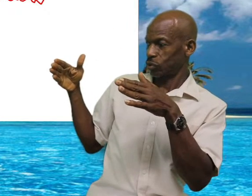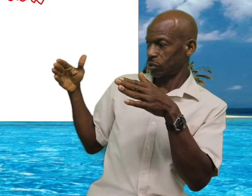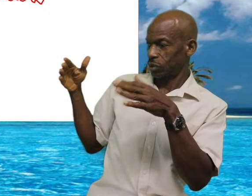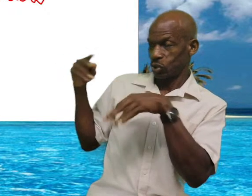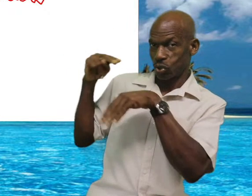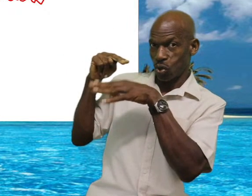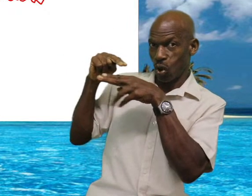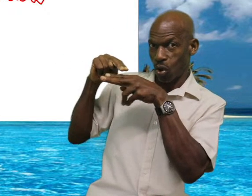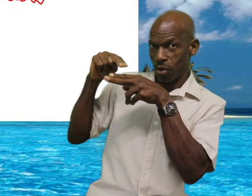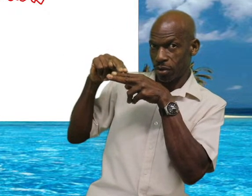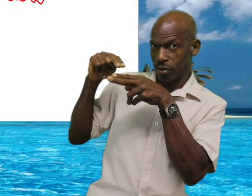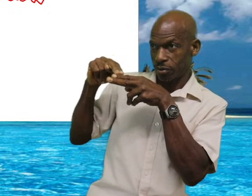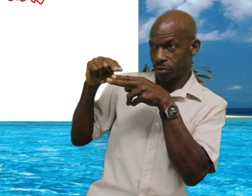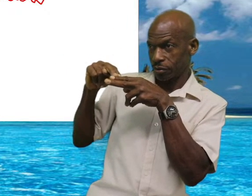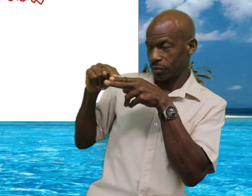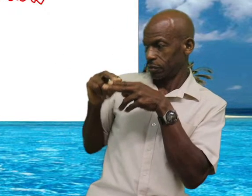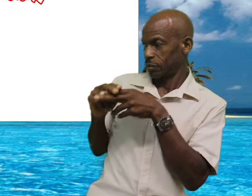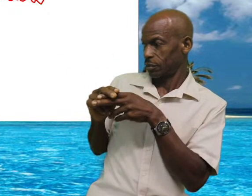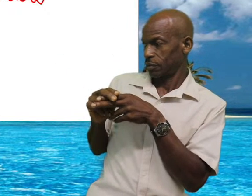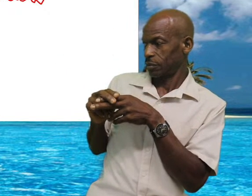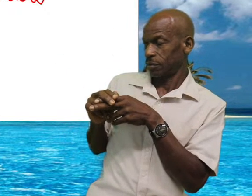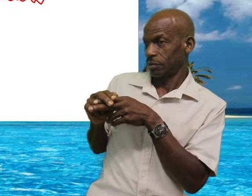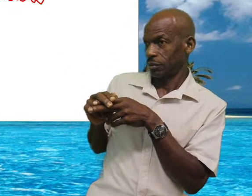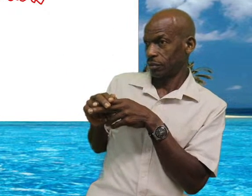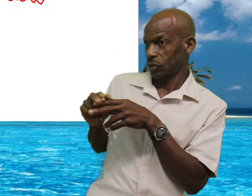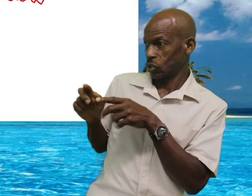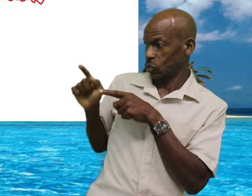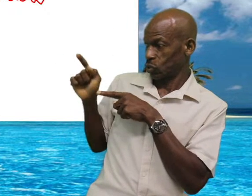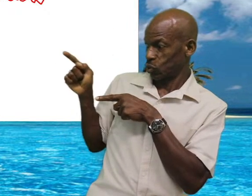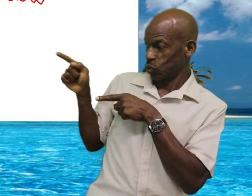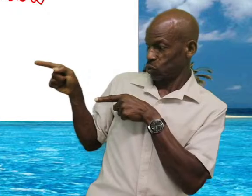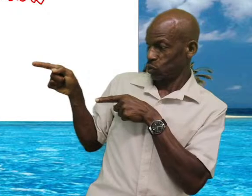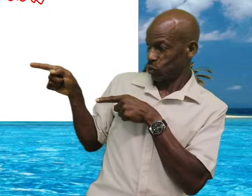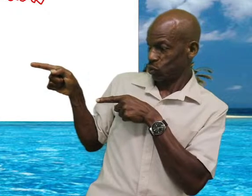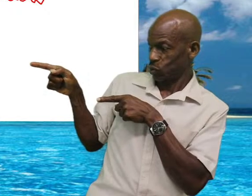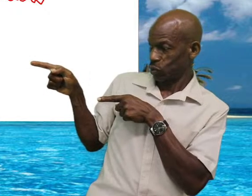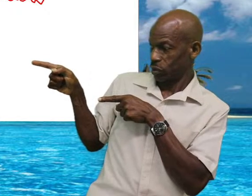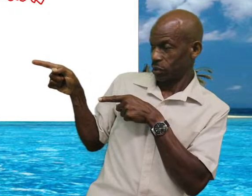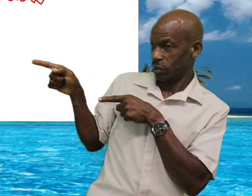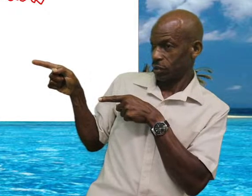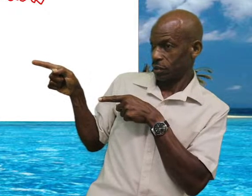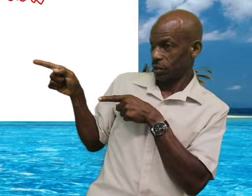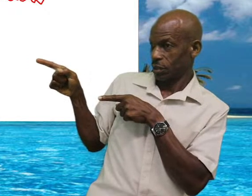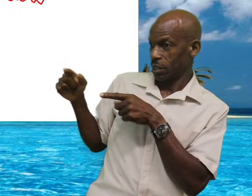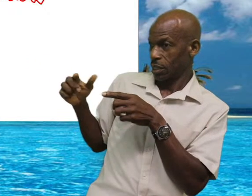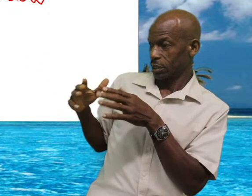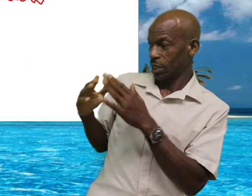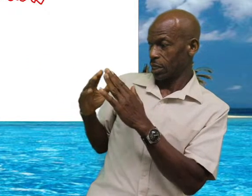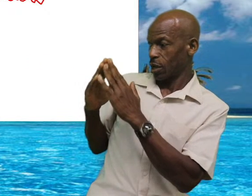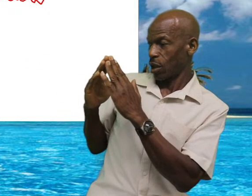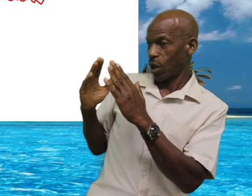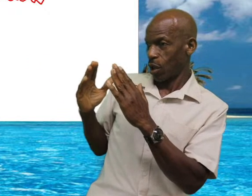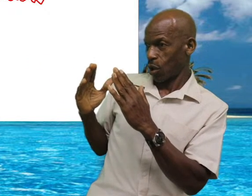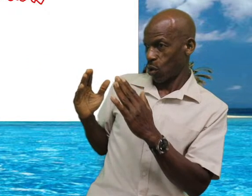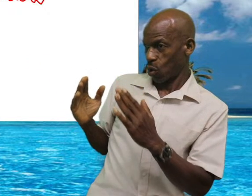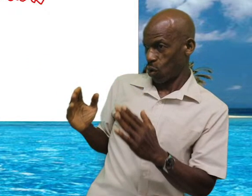Right? So I showing that in terms of ownership, I could put the house